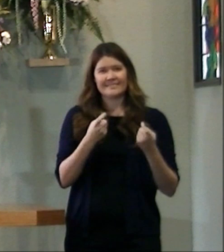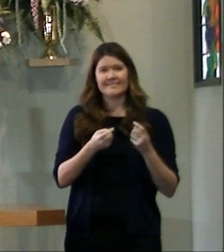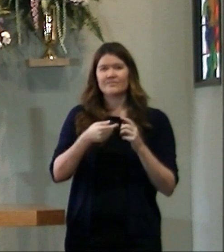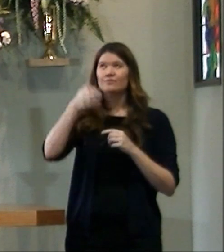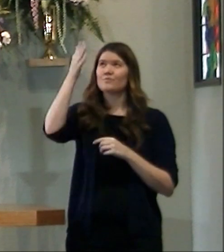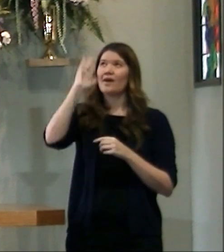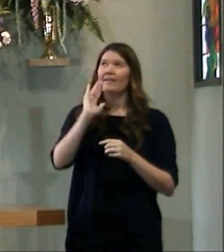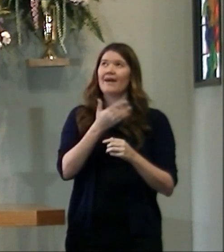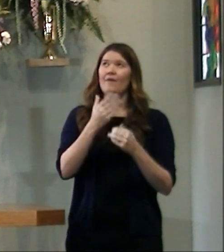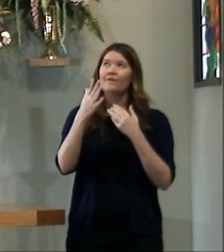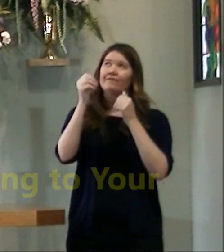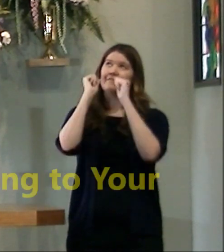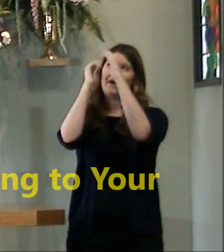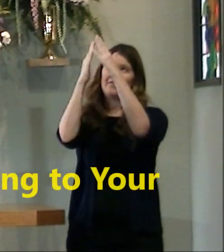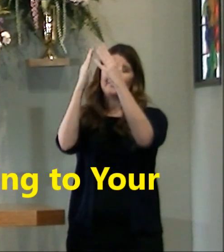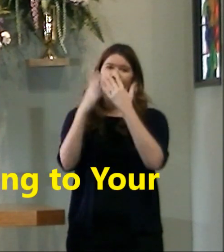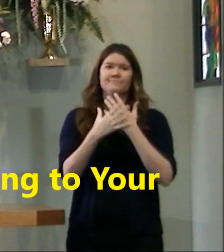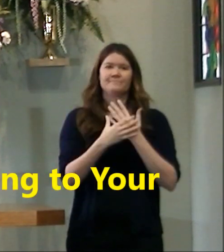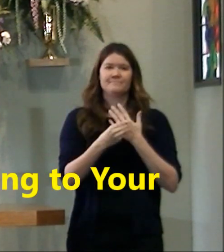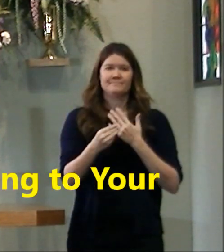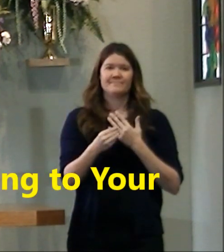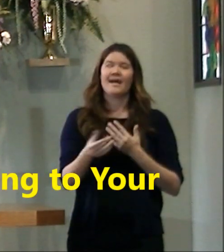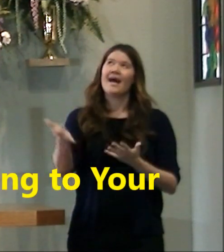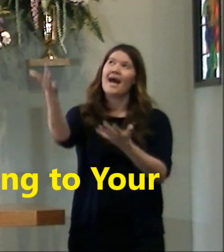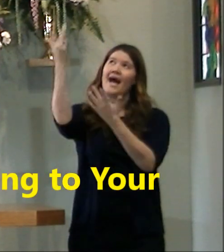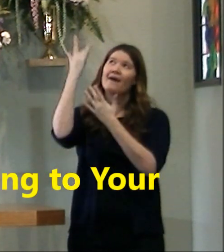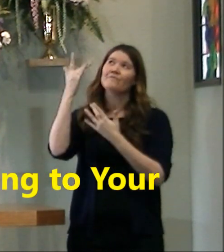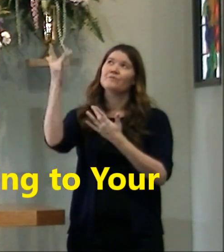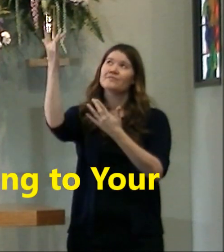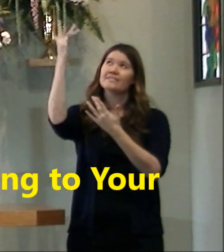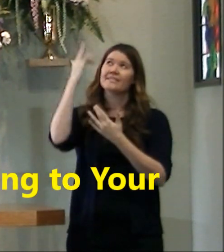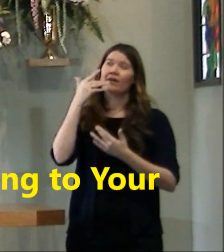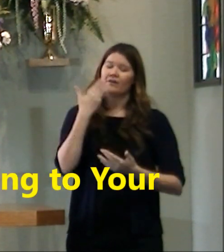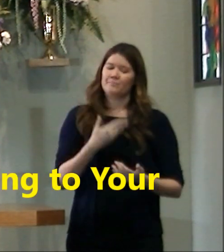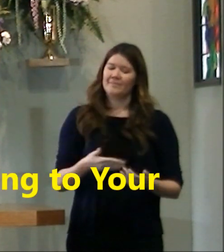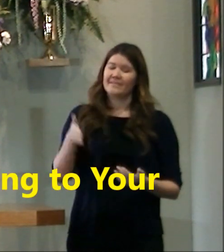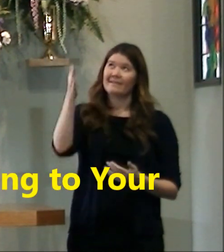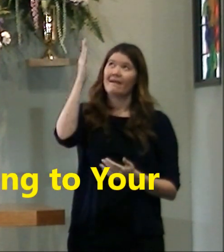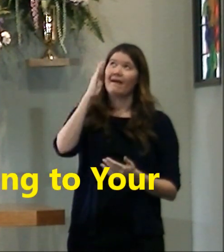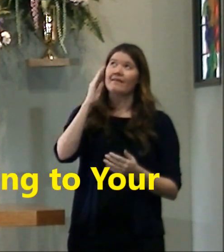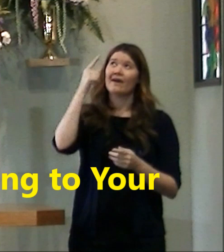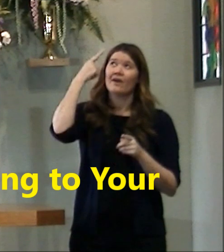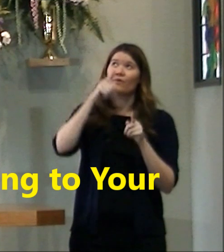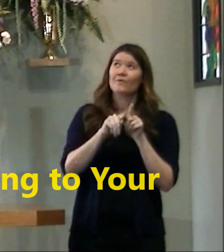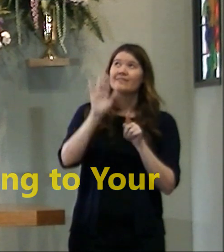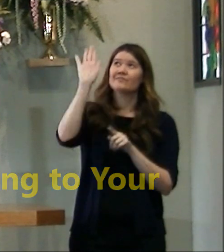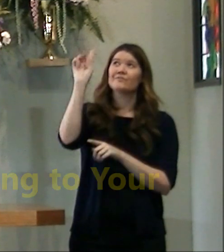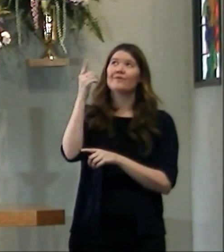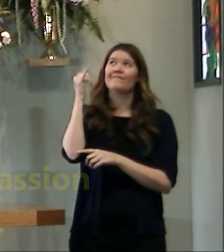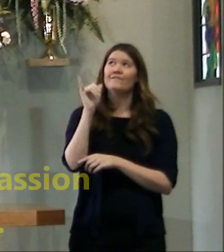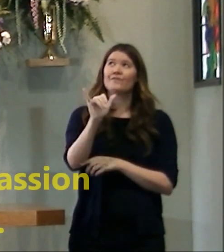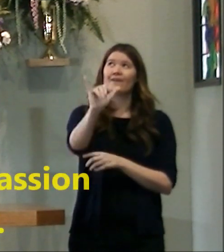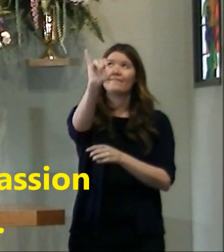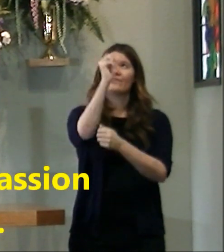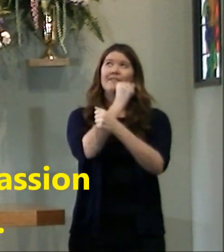Father. Have mercy on me, O God, according to your unfailing love,